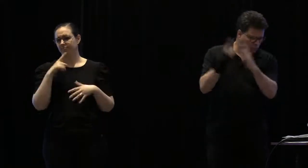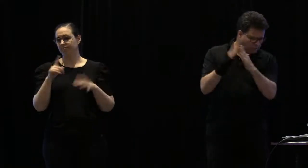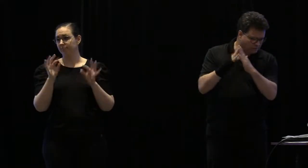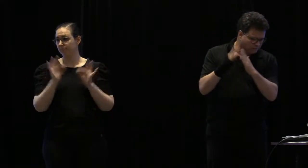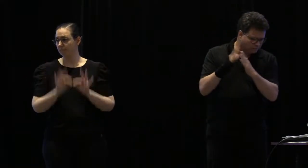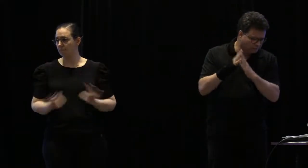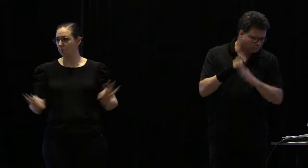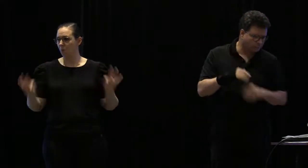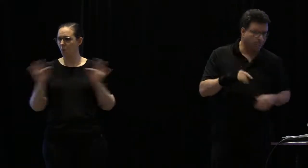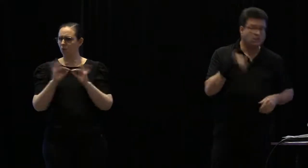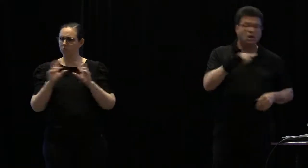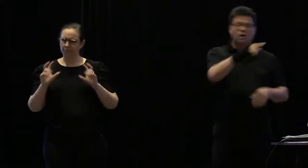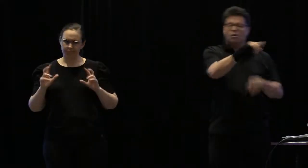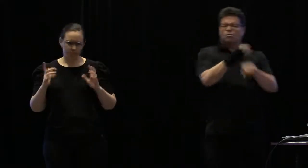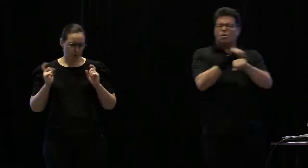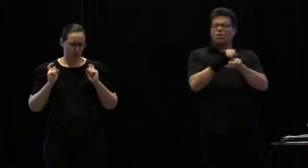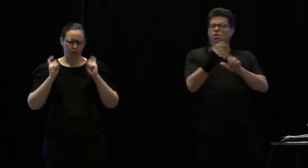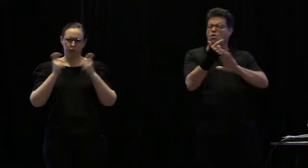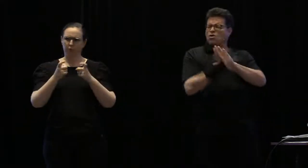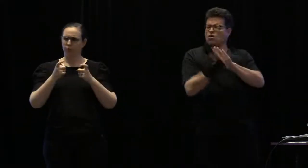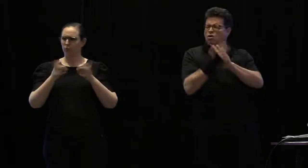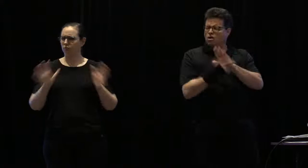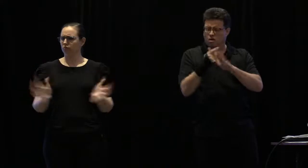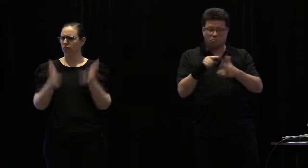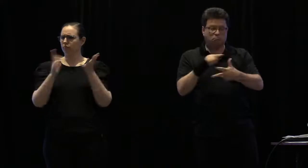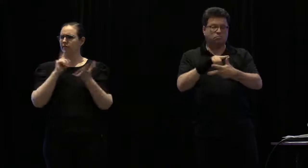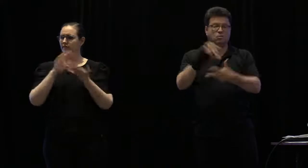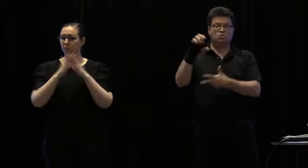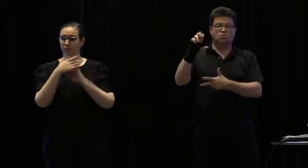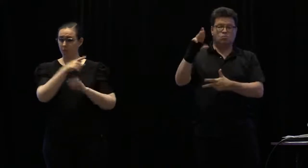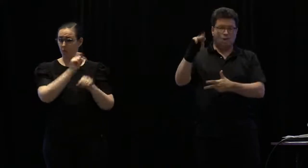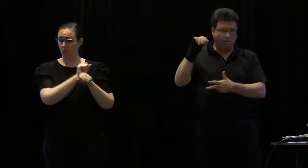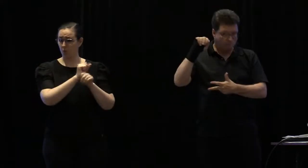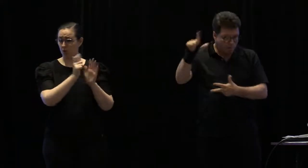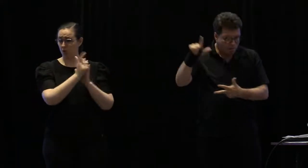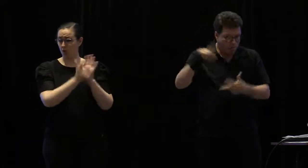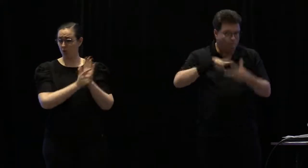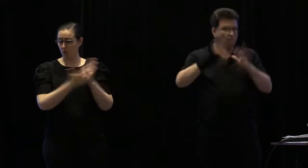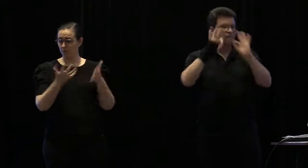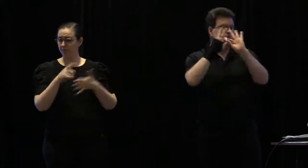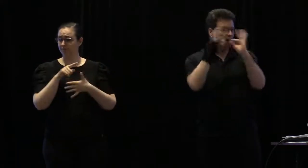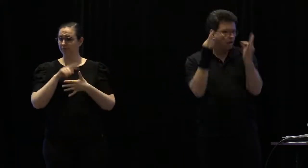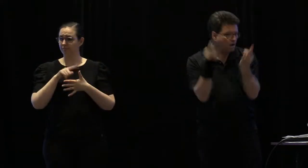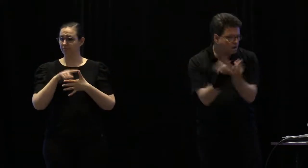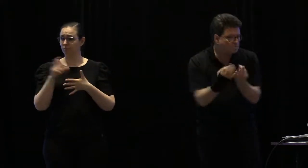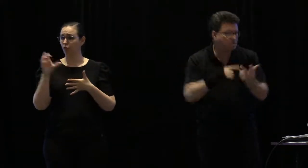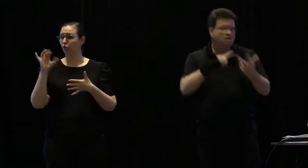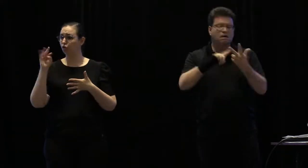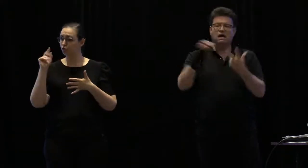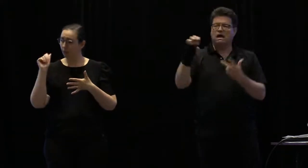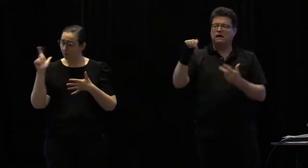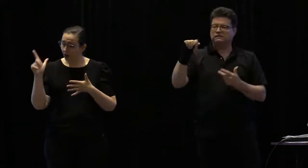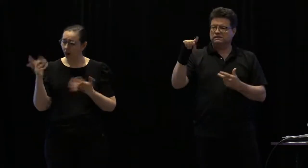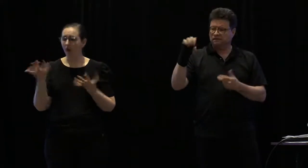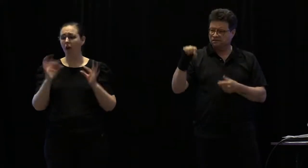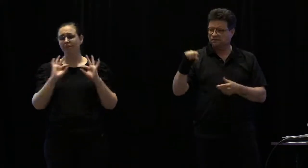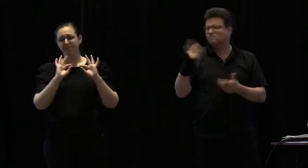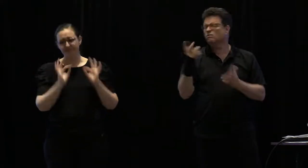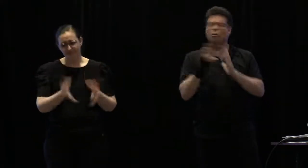has made so many valuable contributions to the community. He worked as a criminal, a